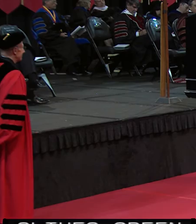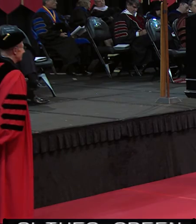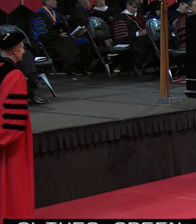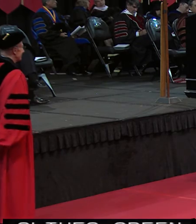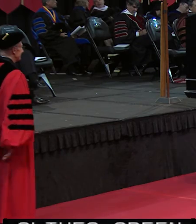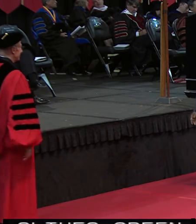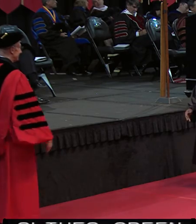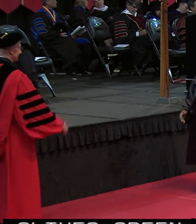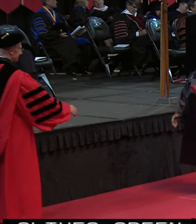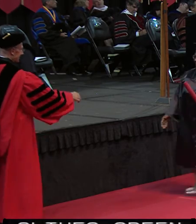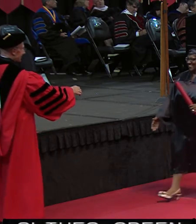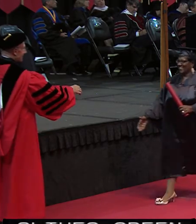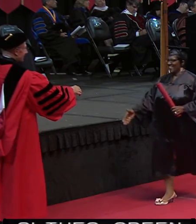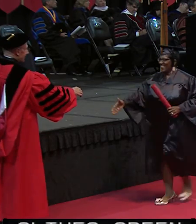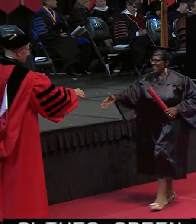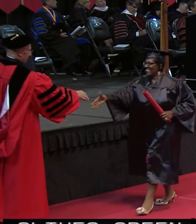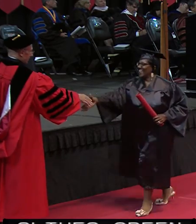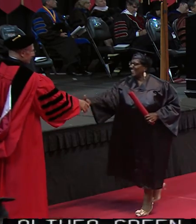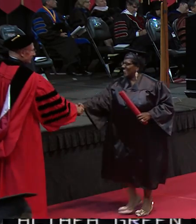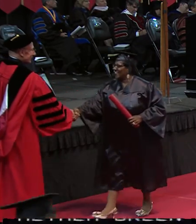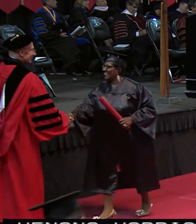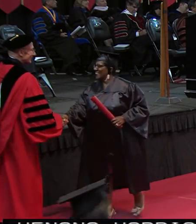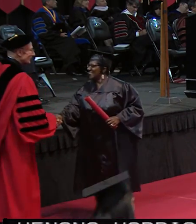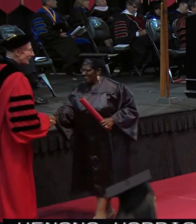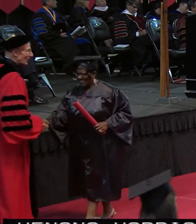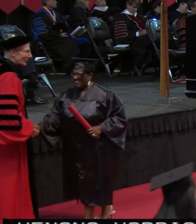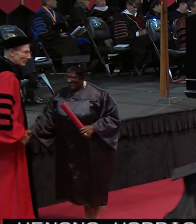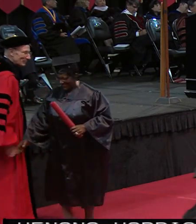Bally Lauren Honeycutt.